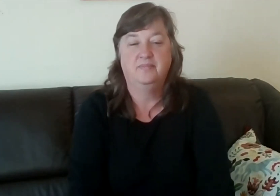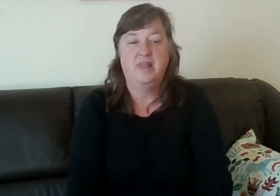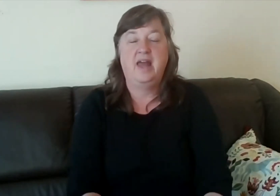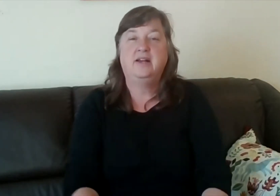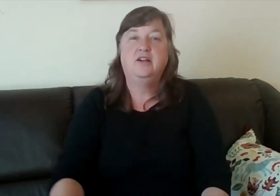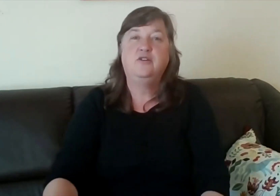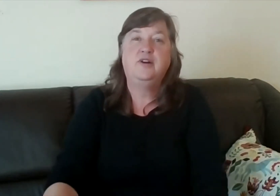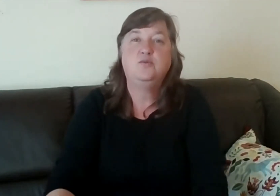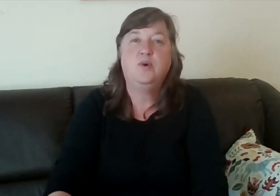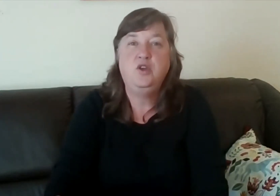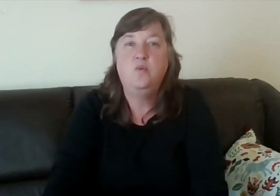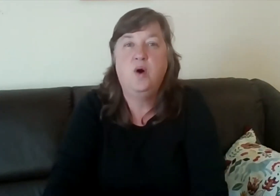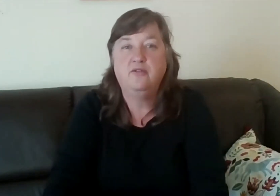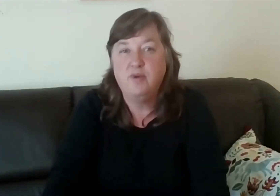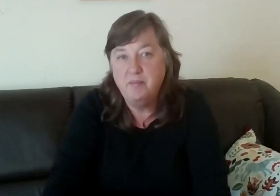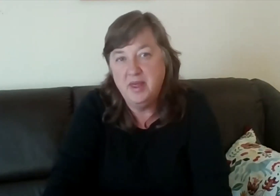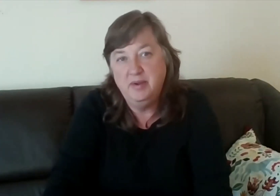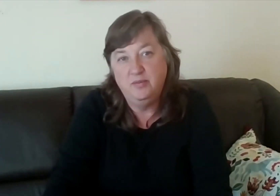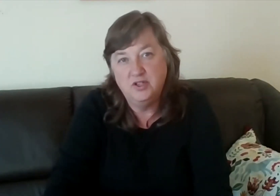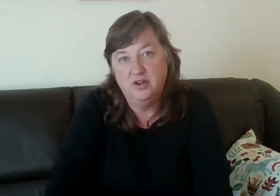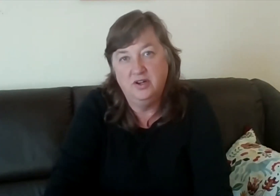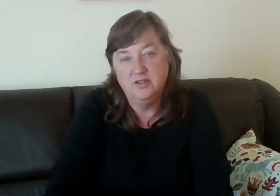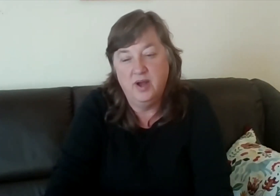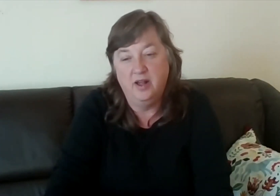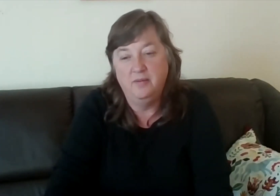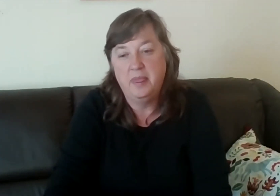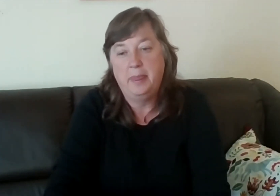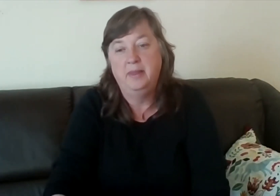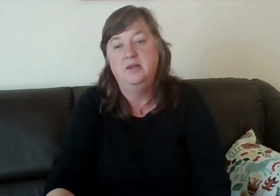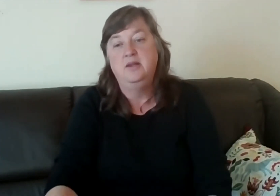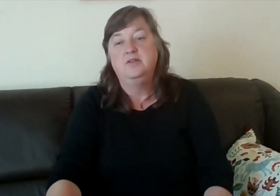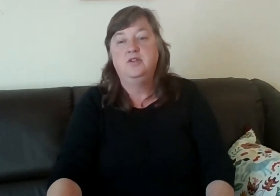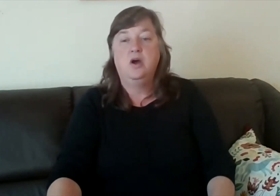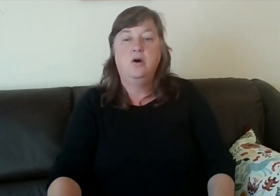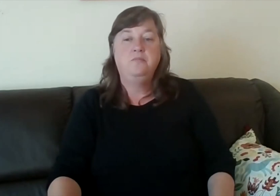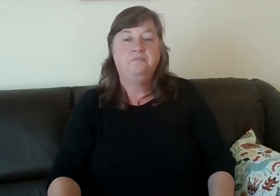And it clarifies what you want from them in return as well. So